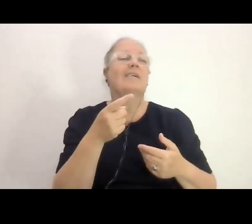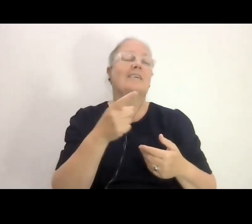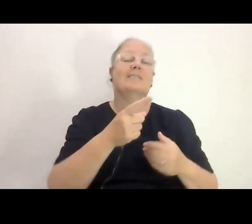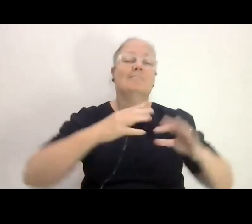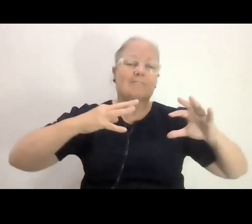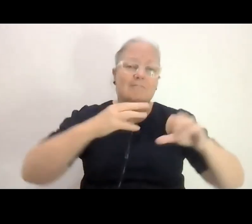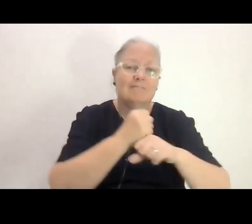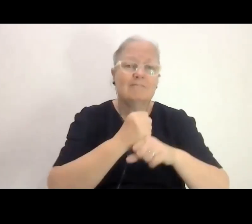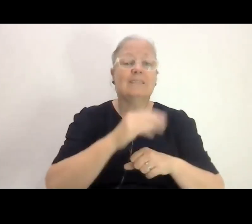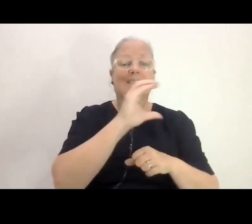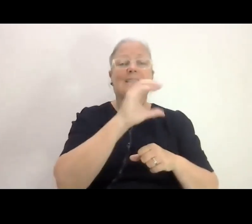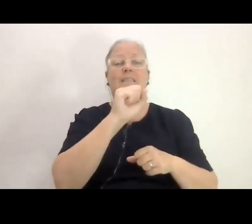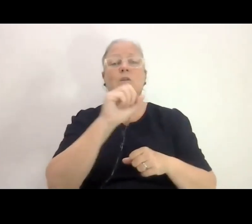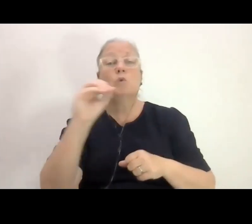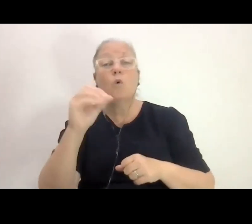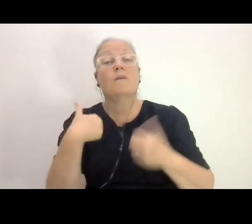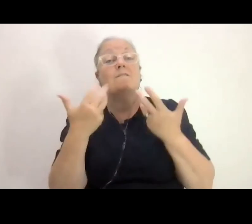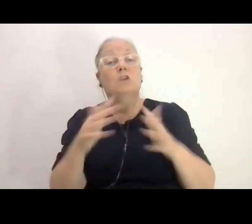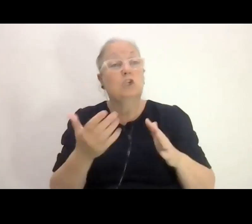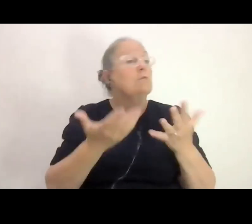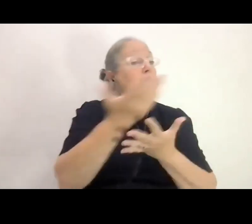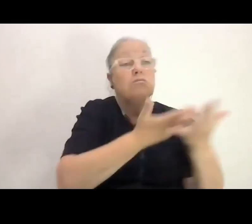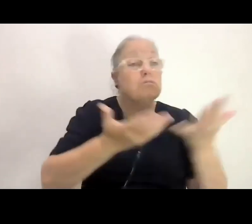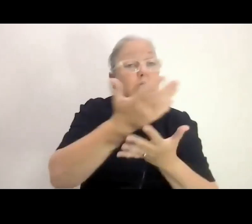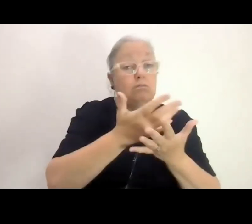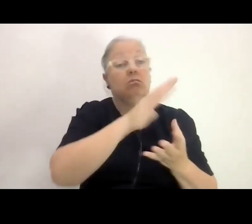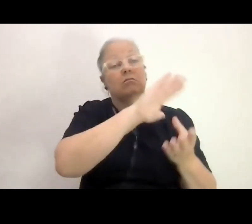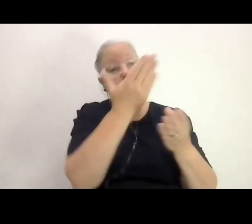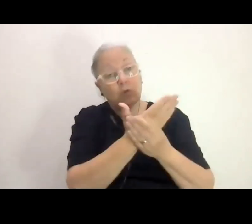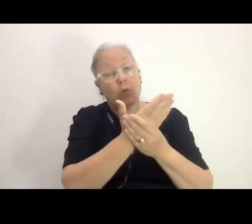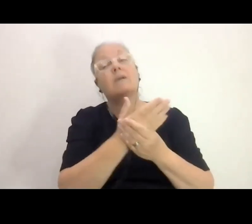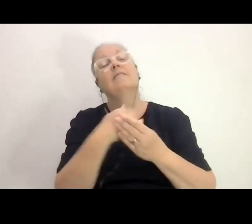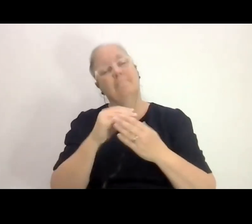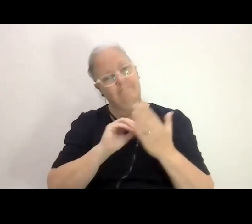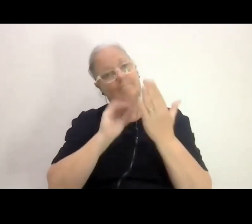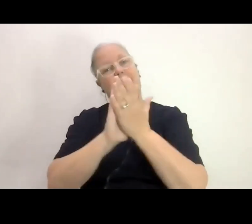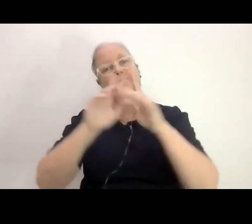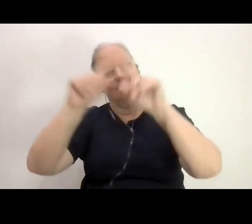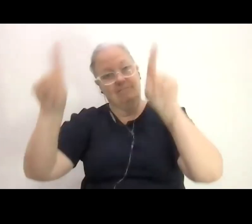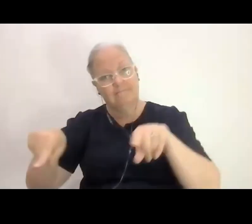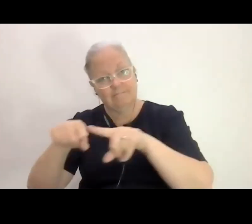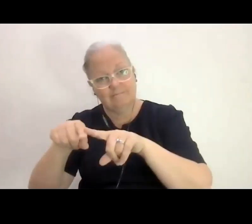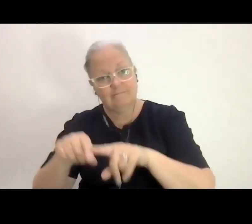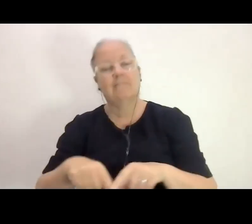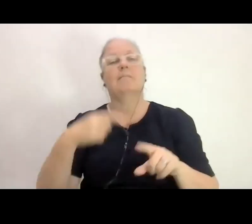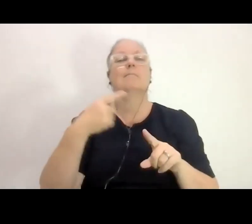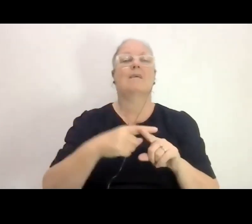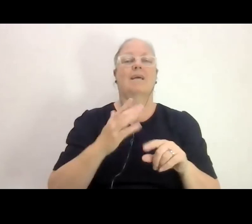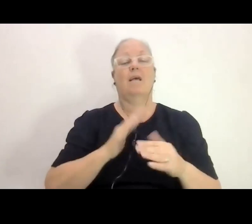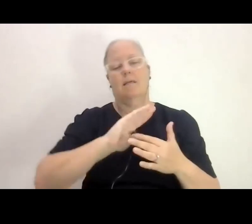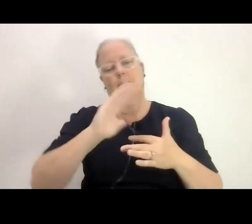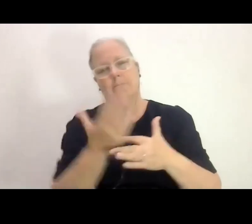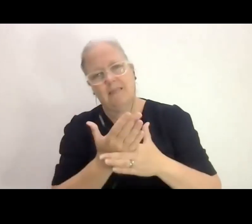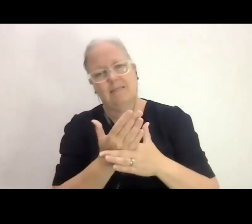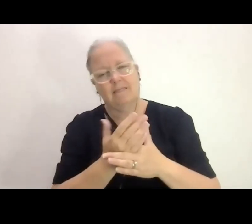civil society consultations on the website. The state of the UHC commitment review, you can also